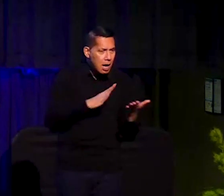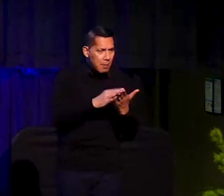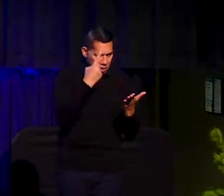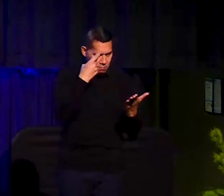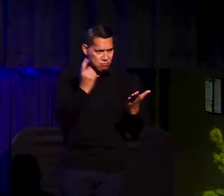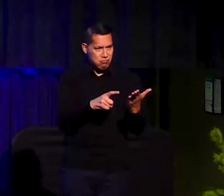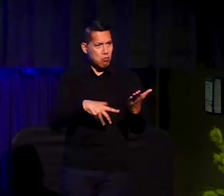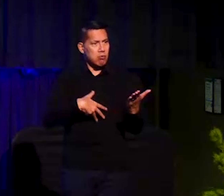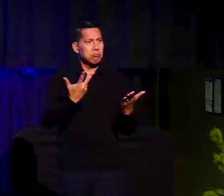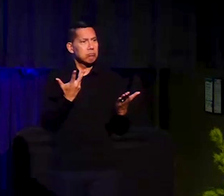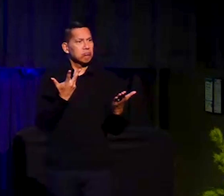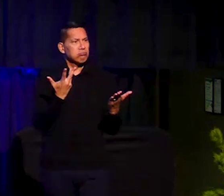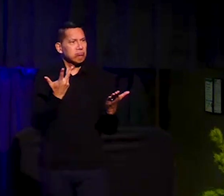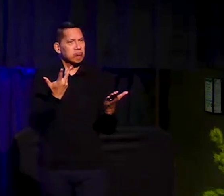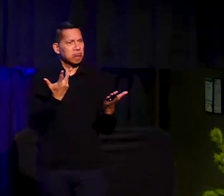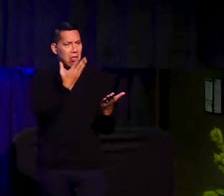able to complete the task.